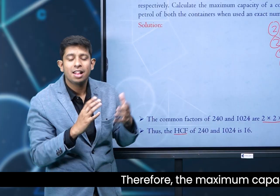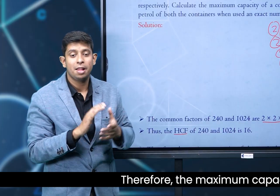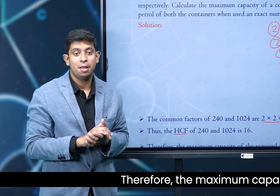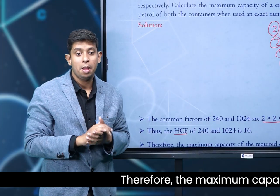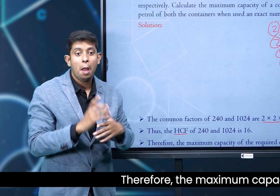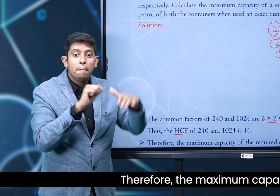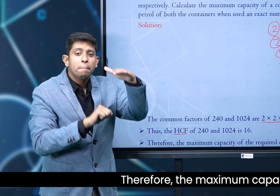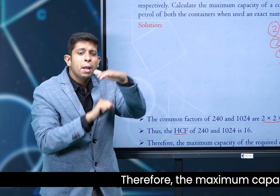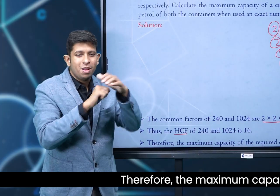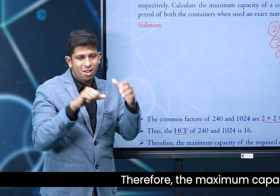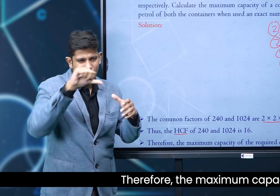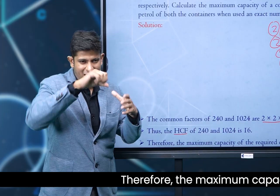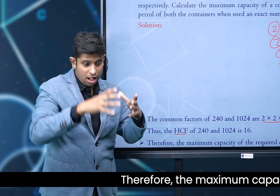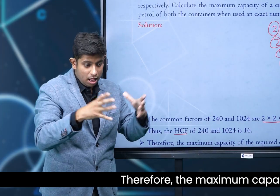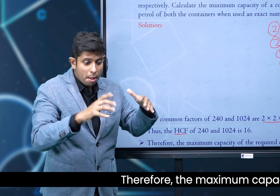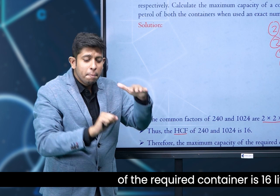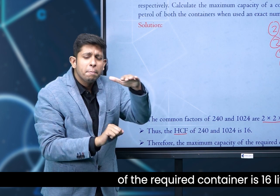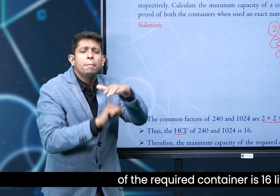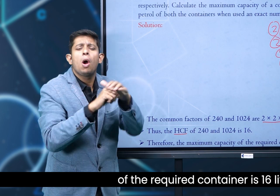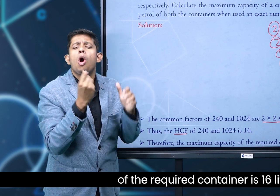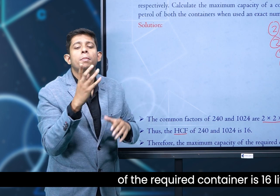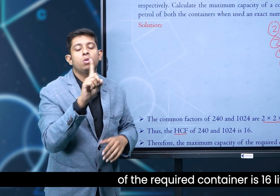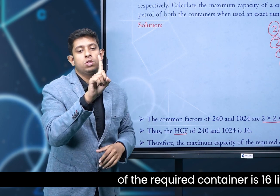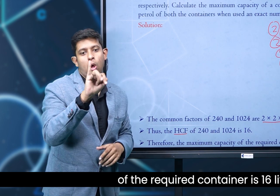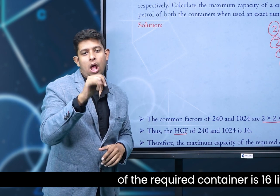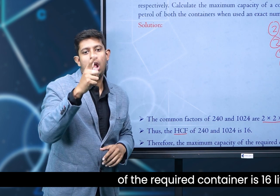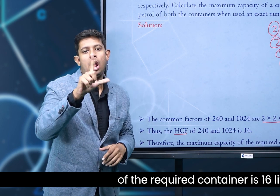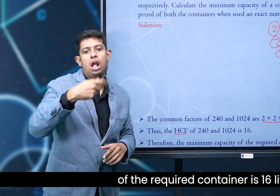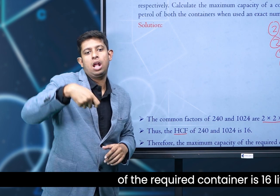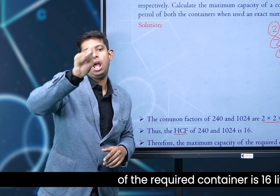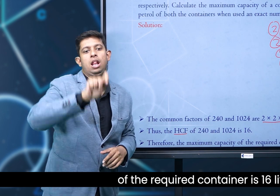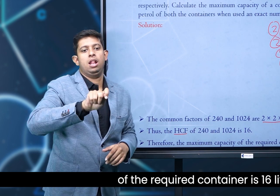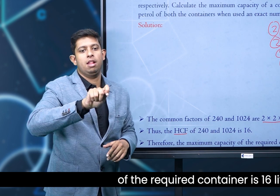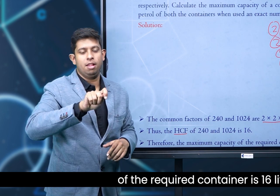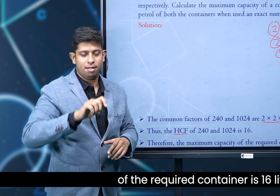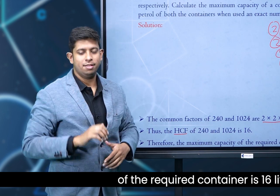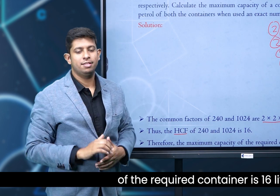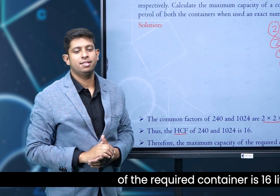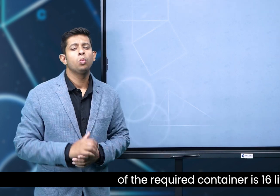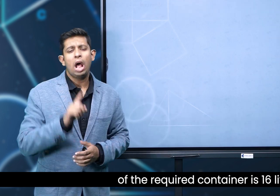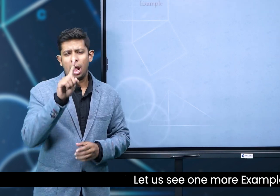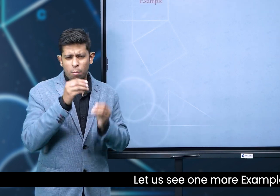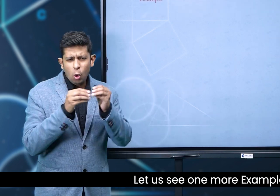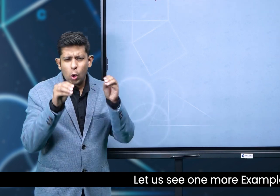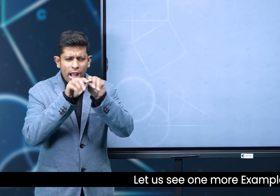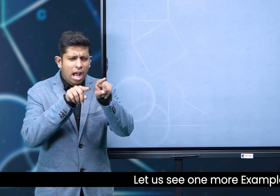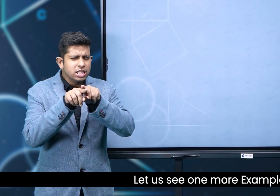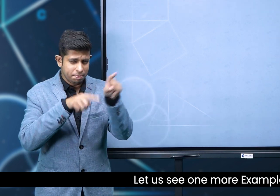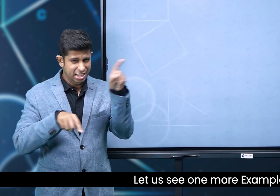Therefore, the maximum capacity of the required container is 16 liters. Let us see one more